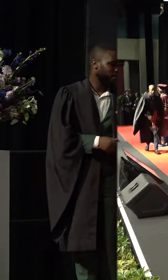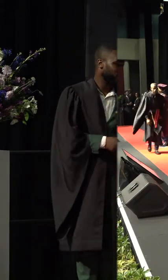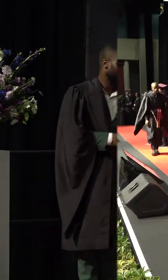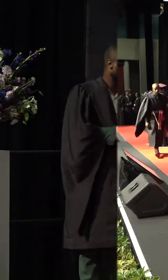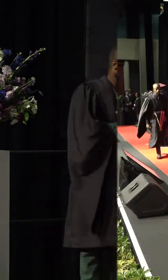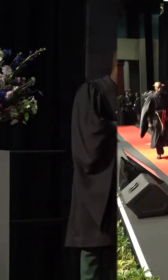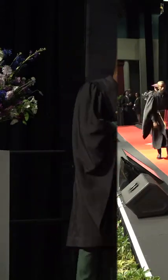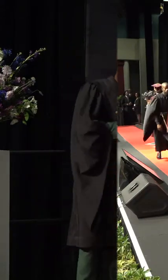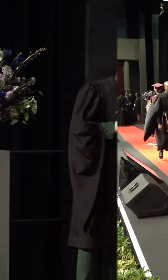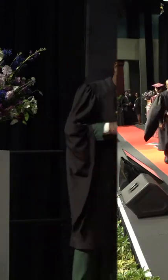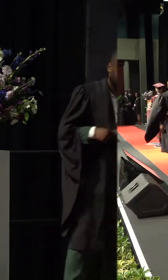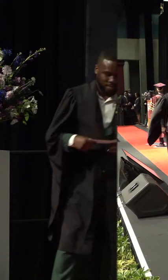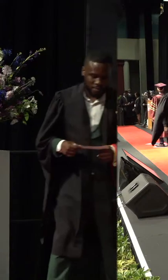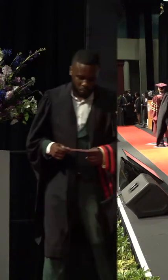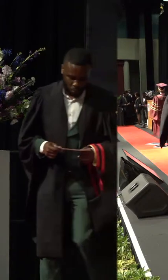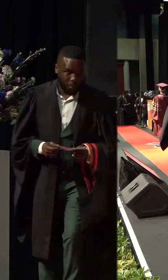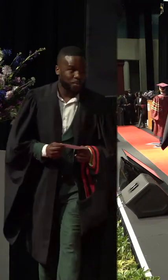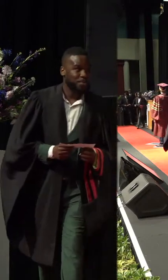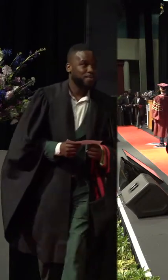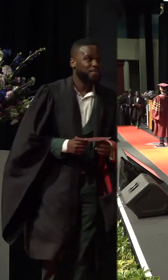Lindokuhle Mbedu.